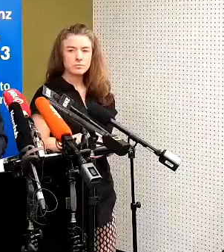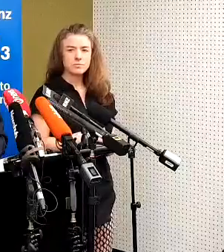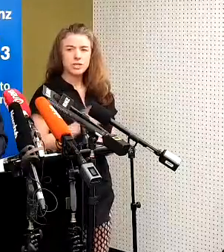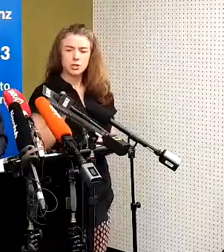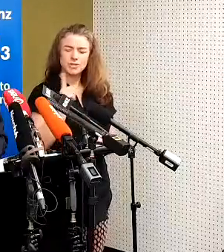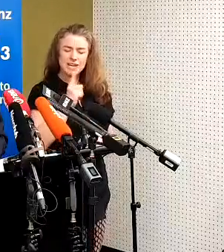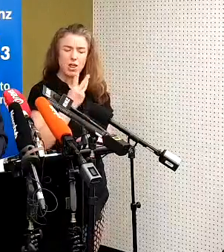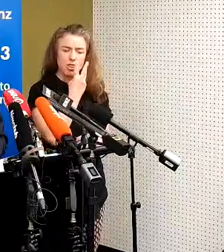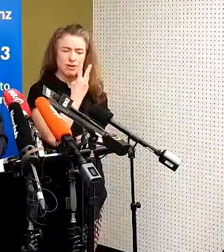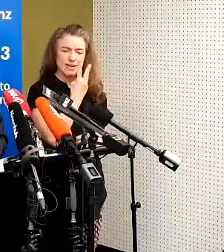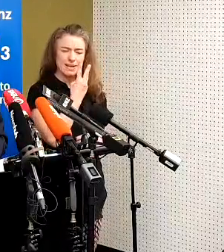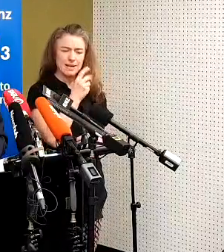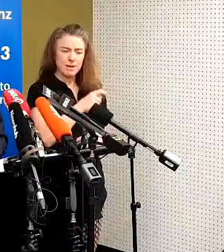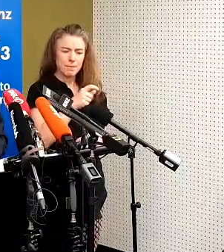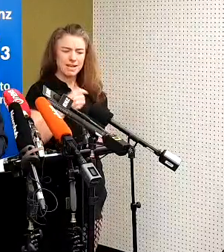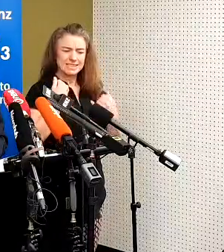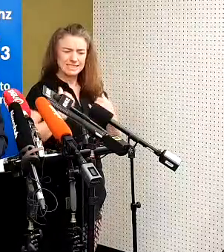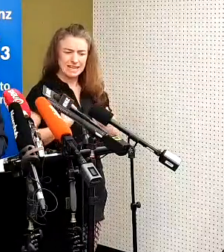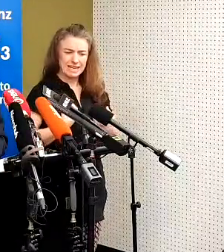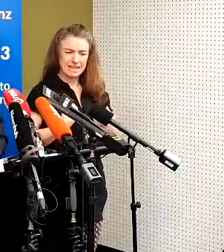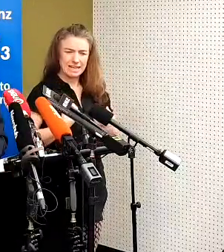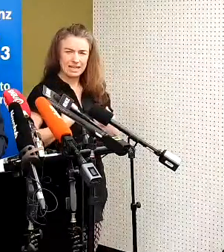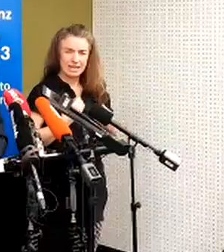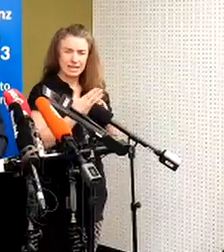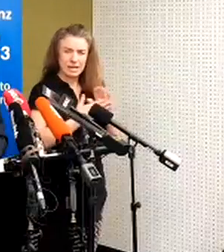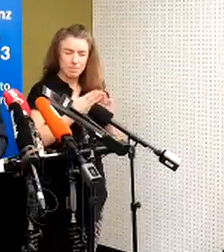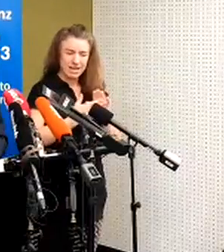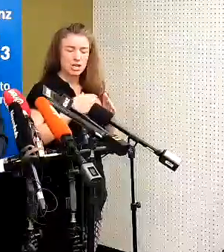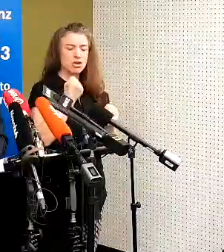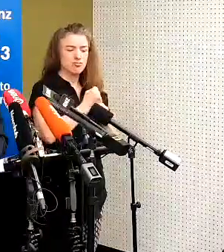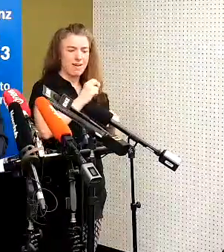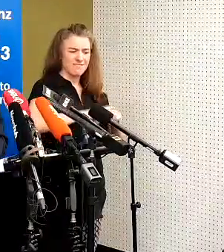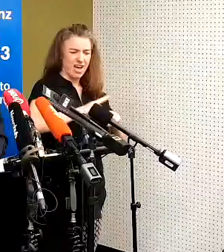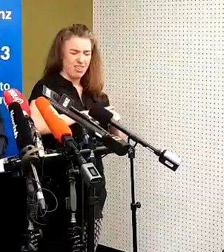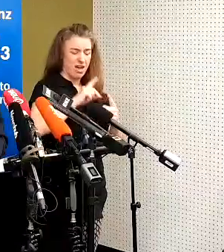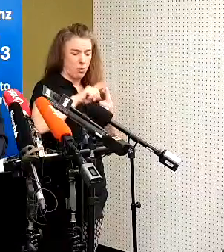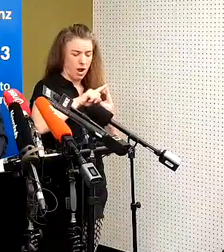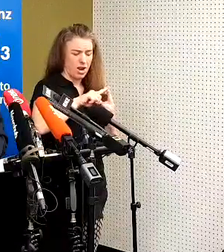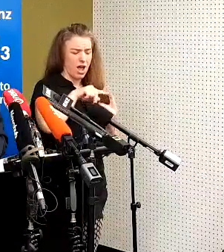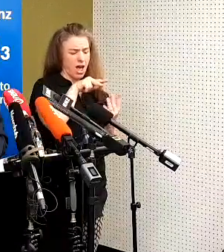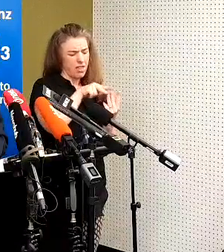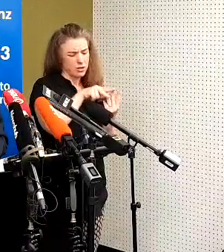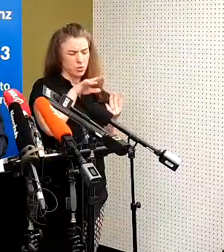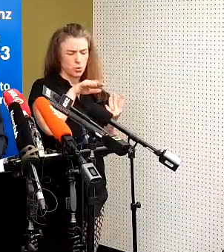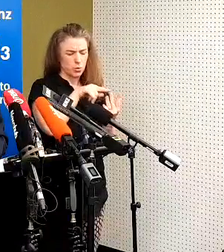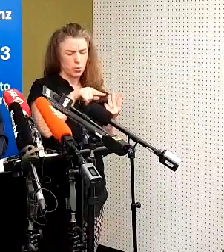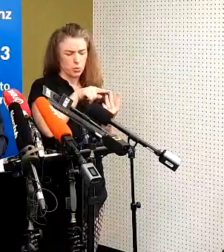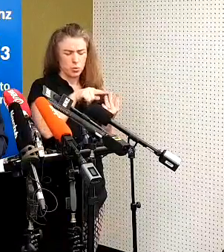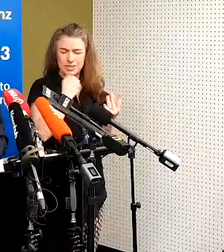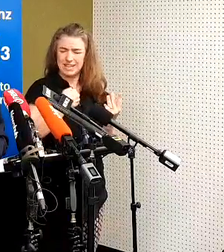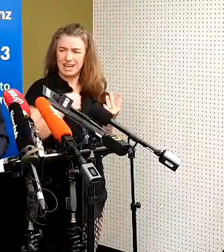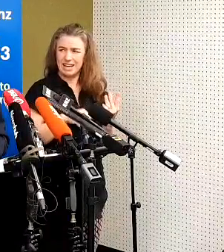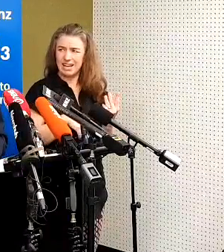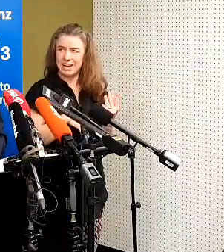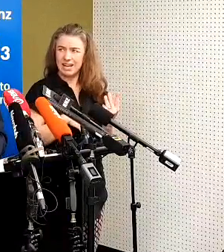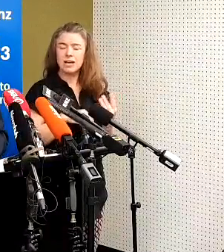3 members of his family that had been unwell. So I allocate that to 1, the grandfather. Who are the other 2 that had been unwell that are in that